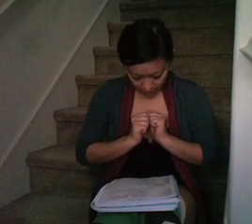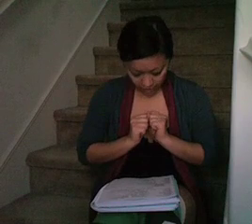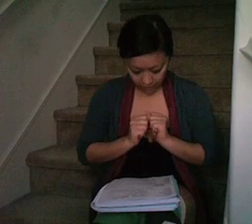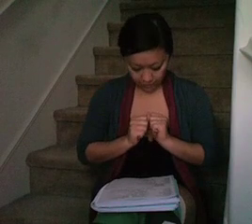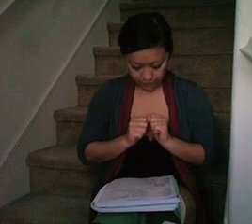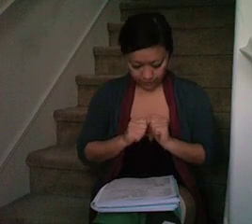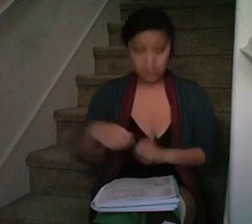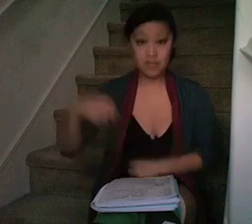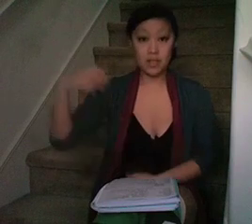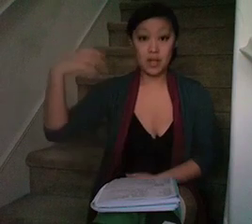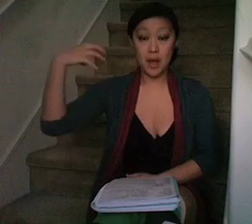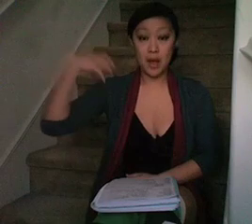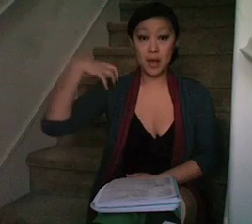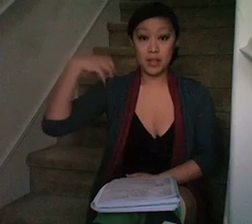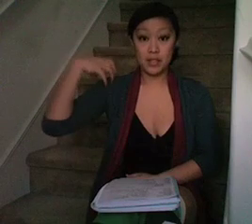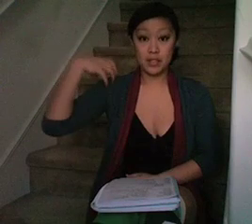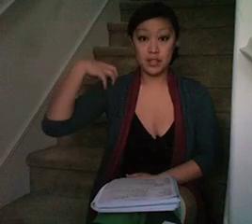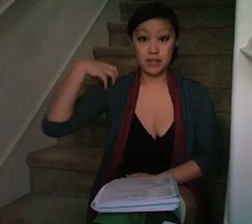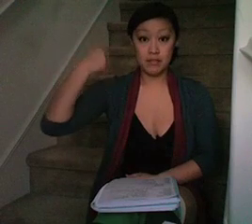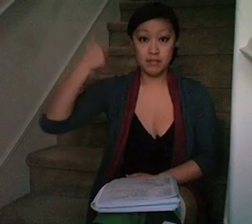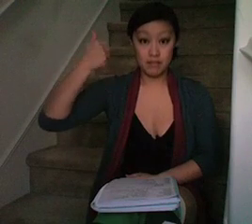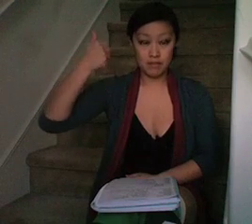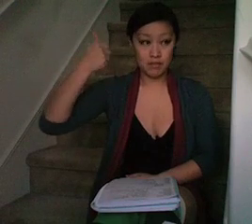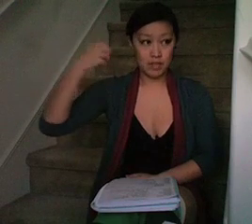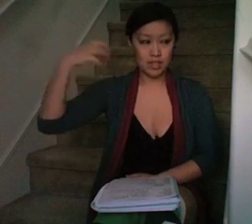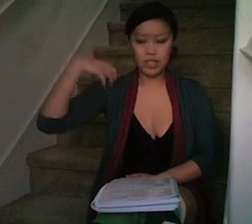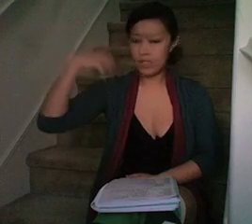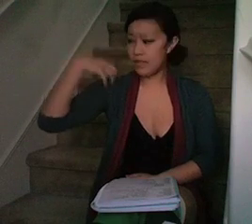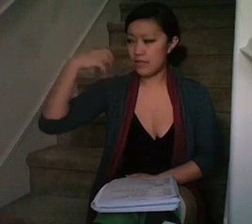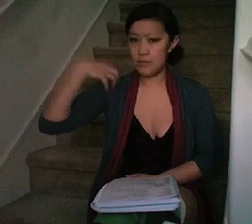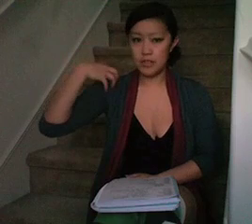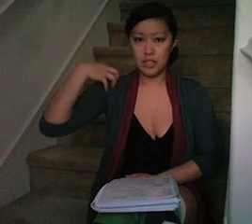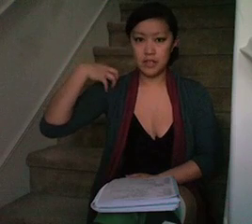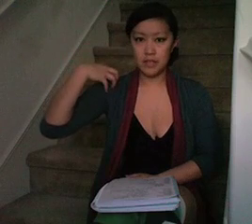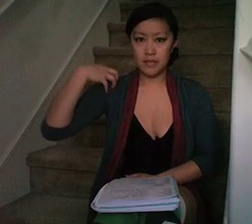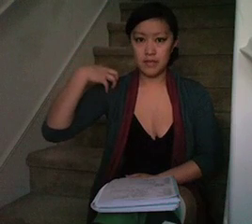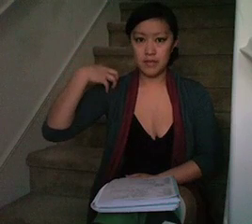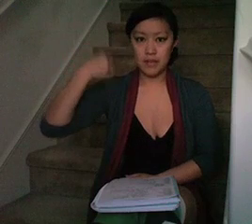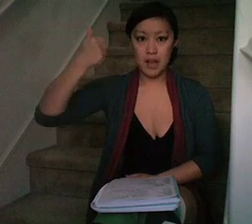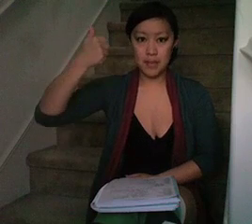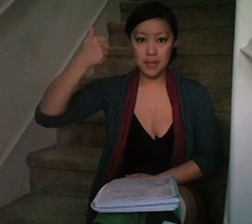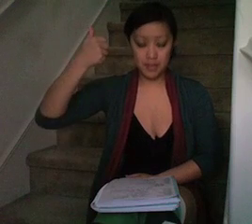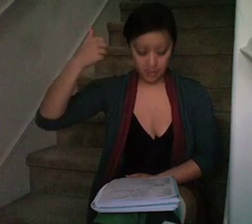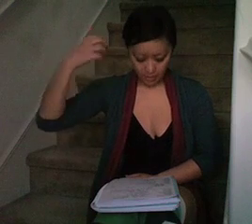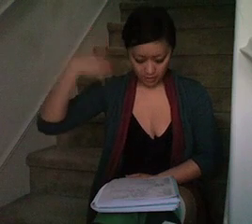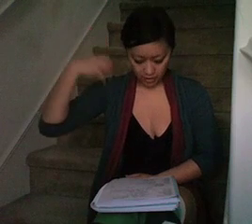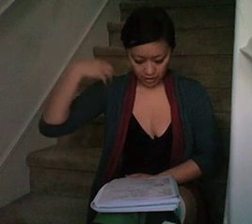chief, is it chief, chief, chief,